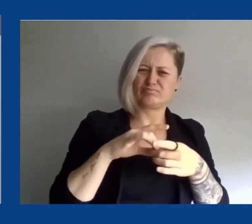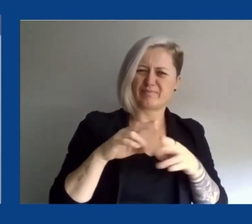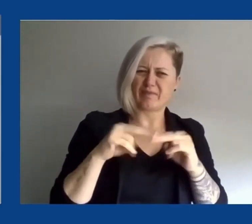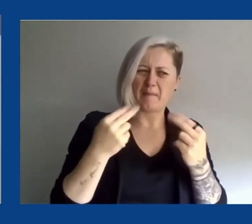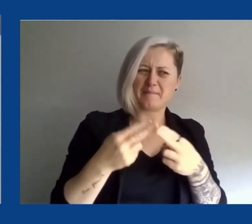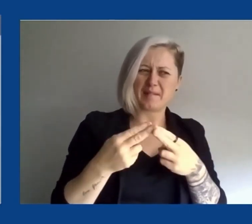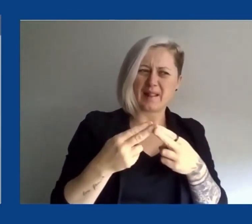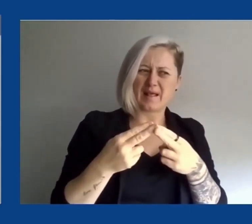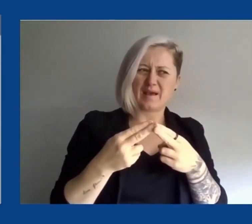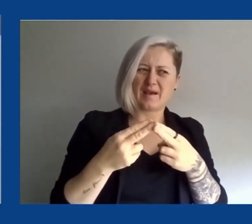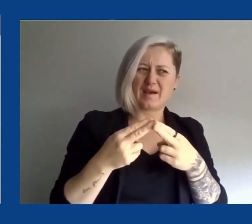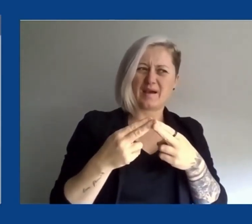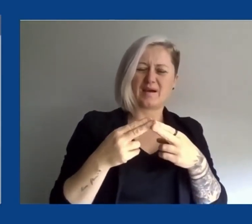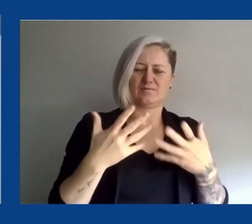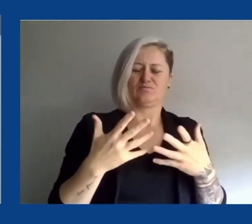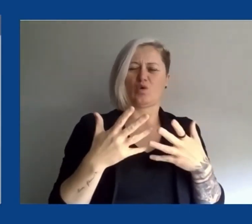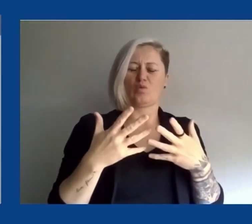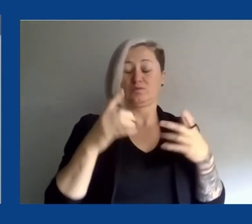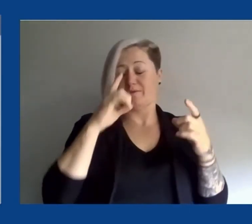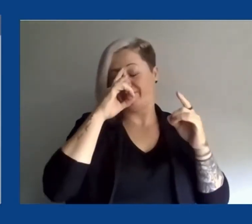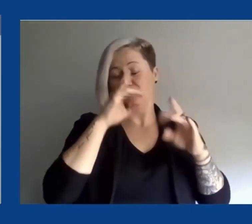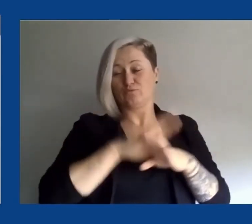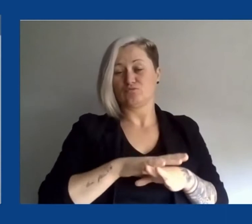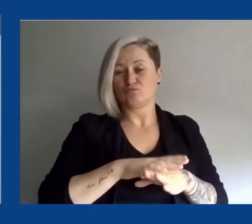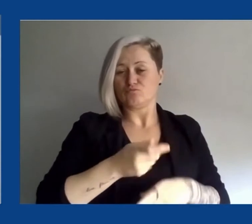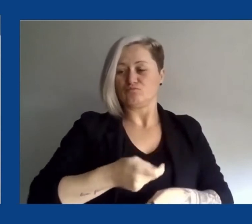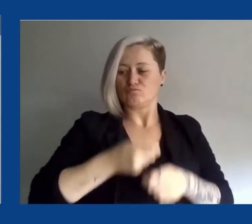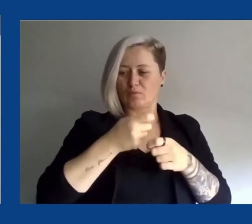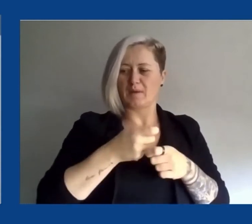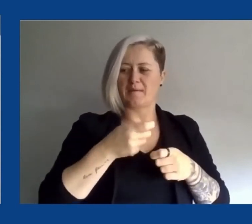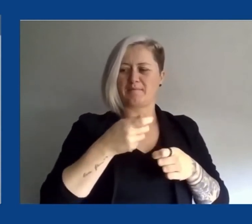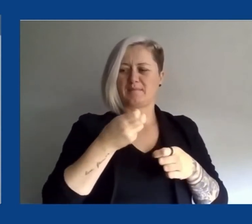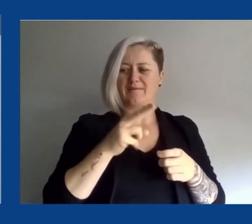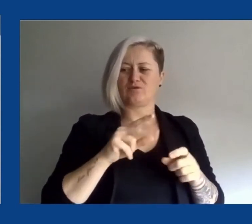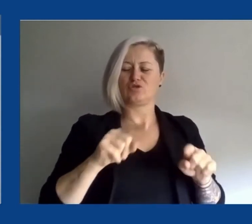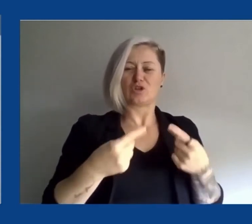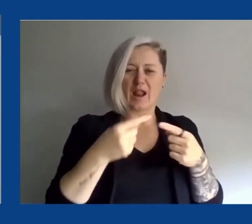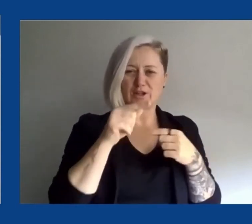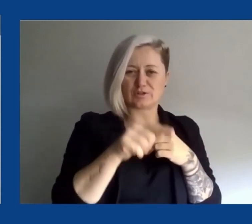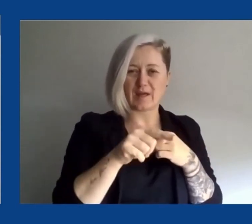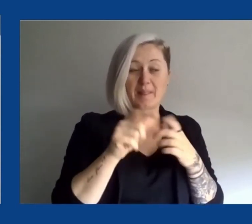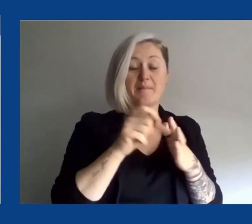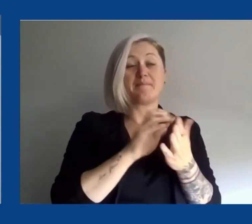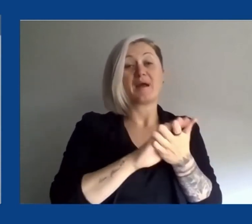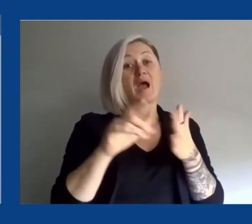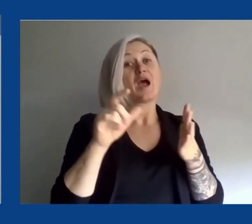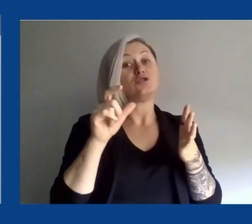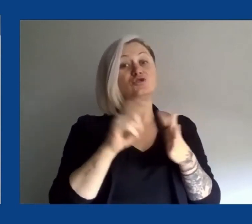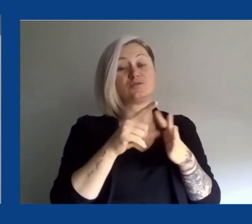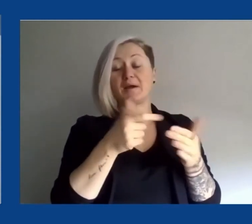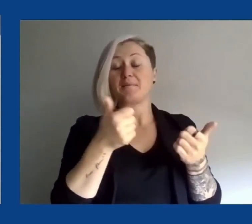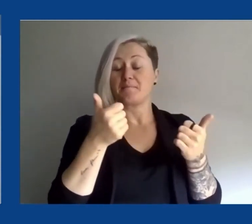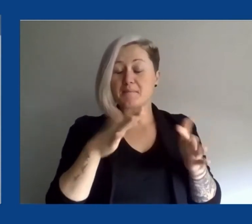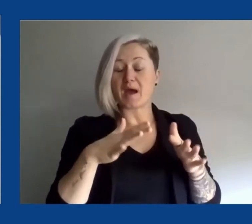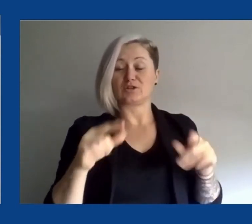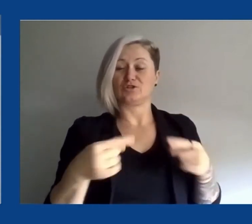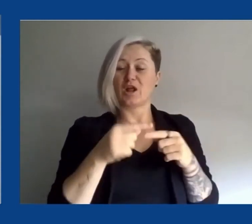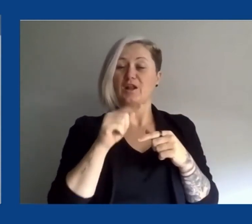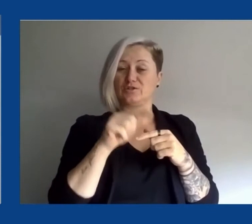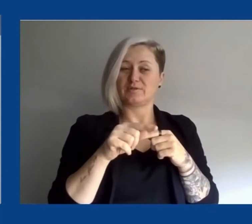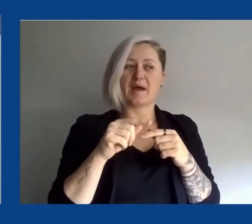and then having to challenge that. And PhD did that. But my